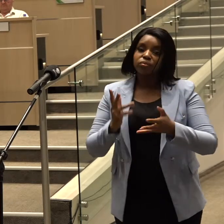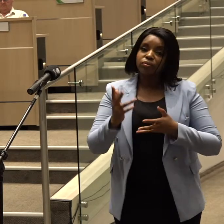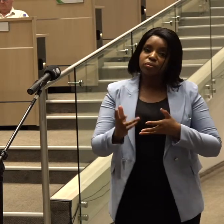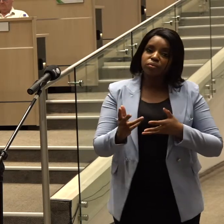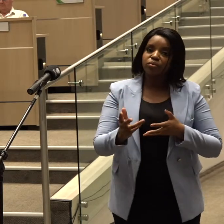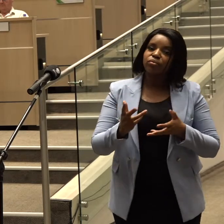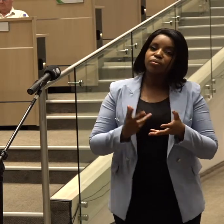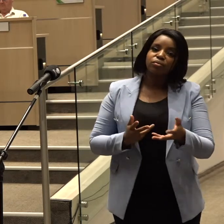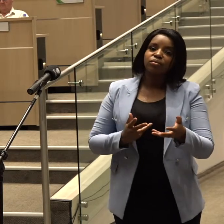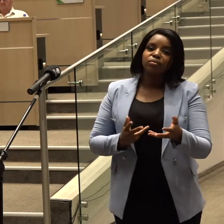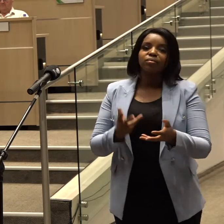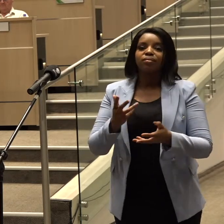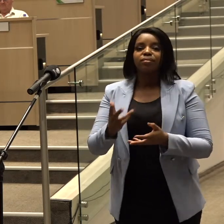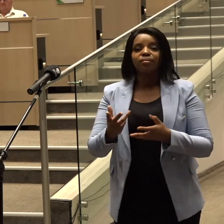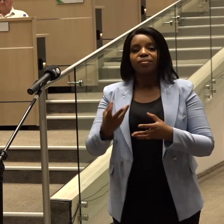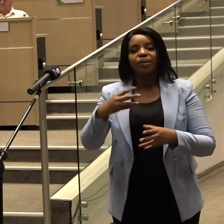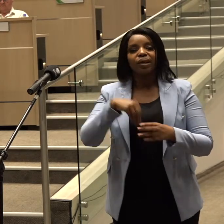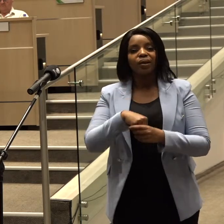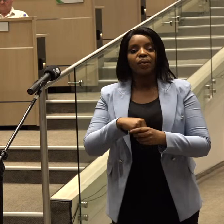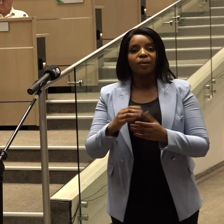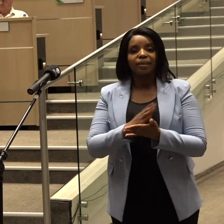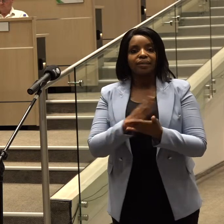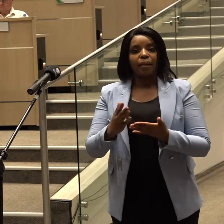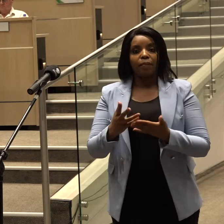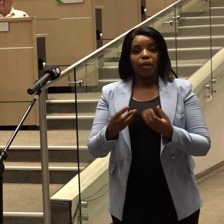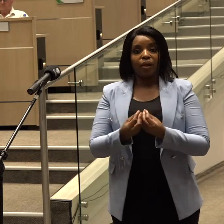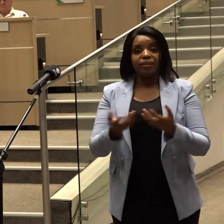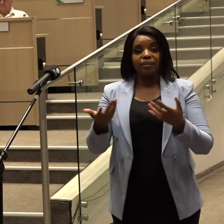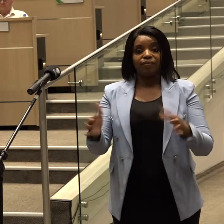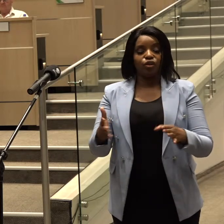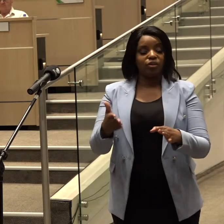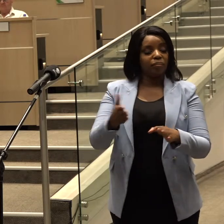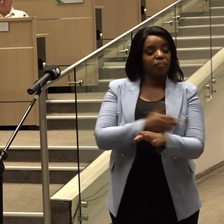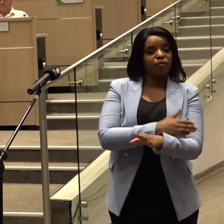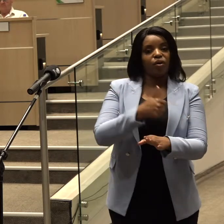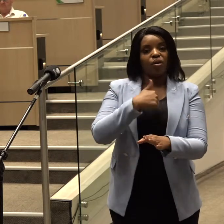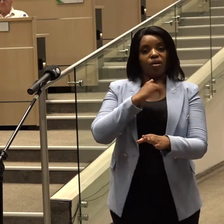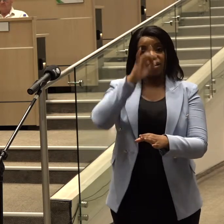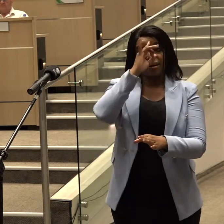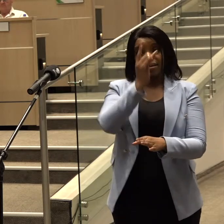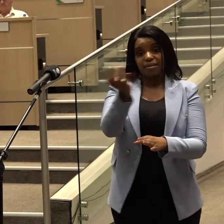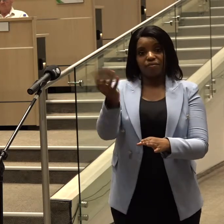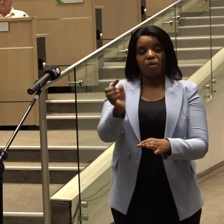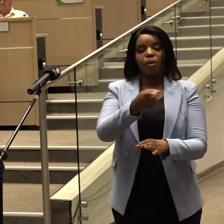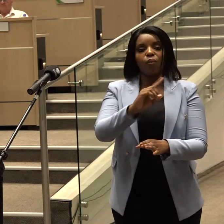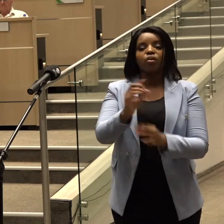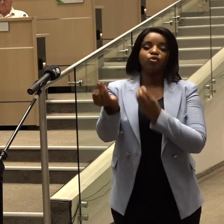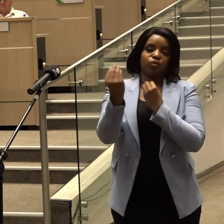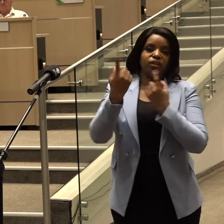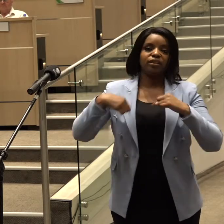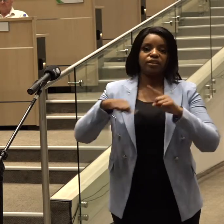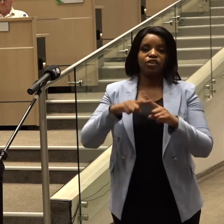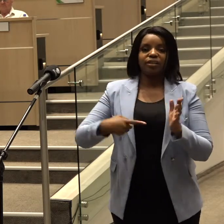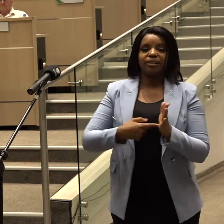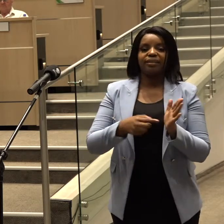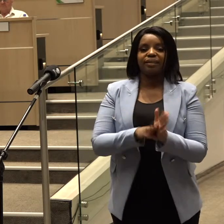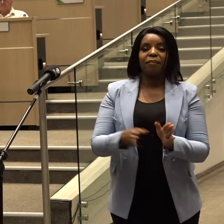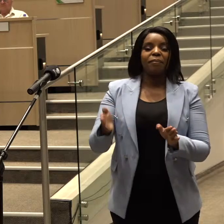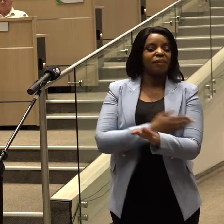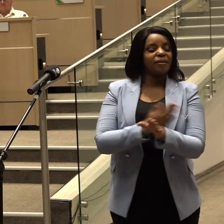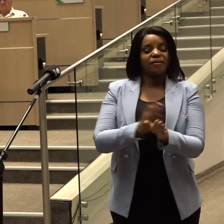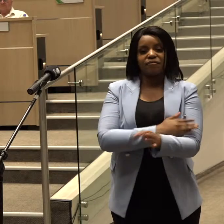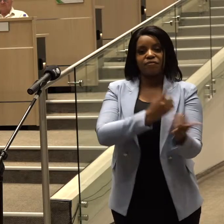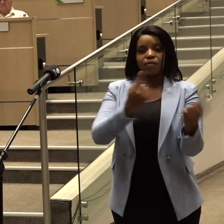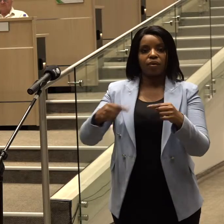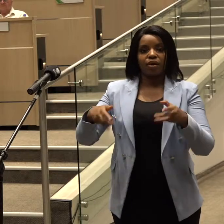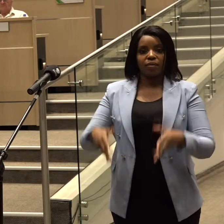include civil education like already mentioned before that civil education will assist ourselves and USA portfolio committee so that